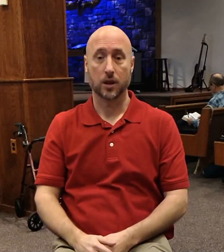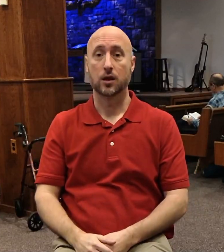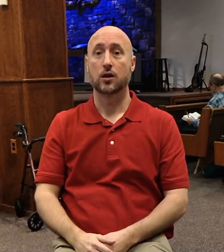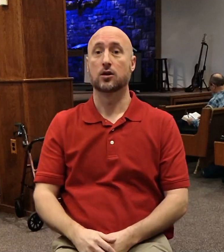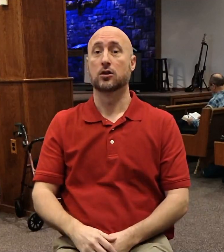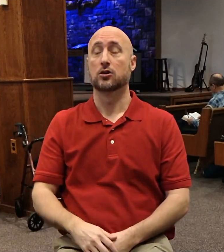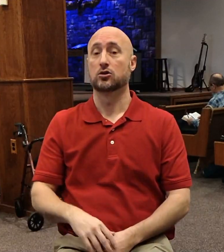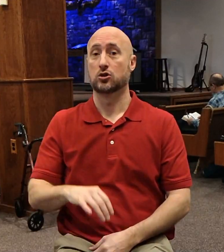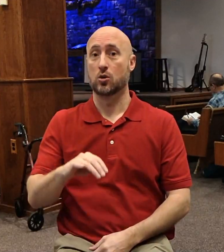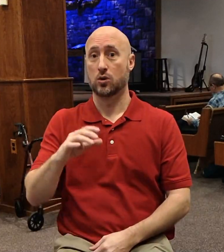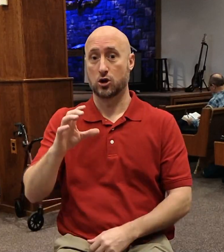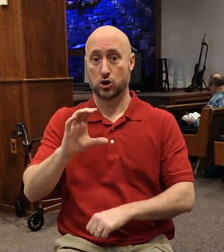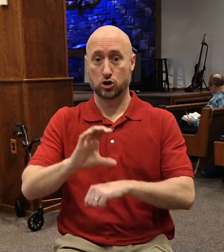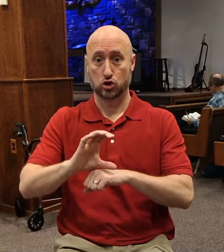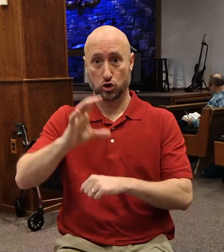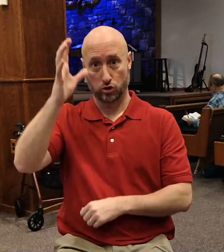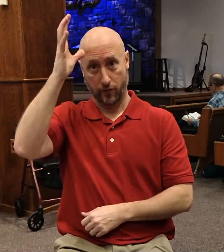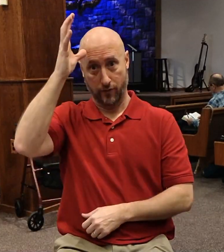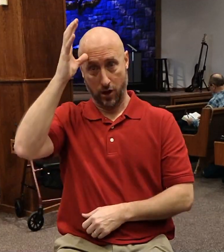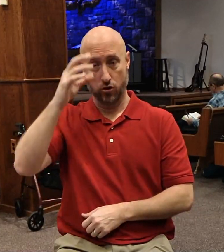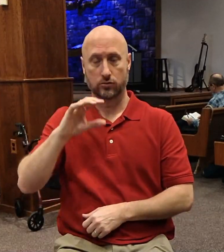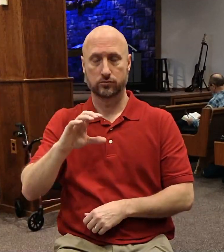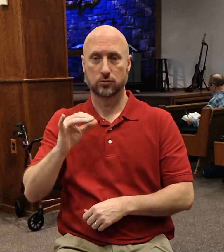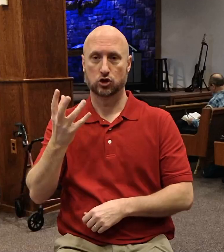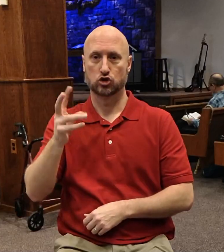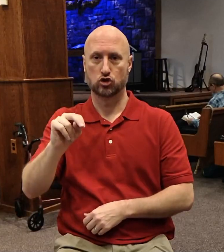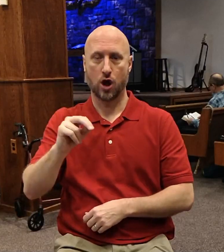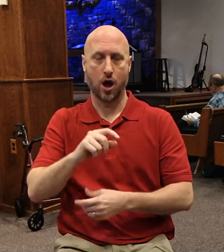said, this is a love that is not owed.